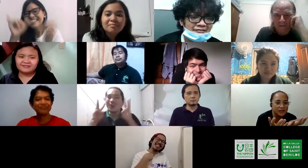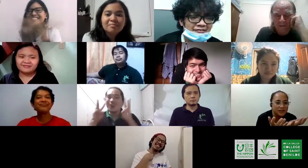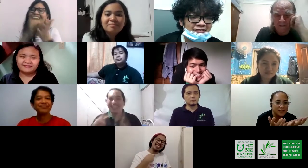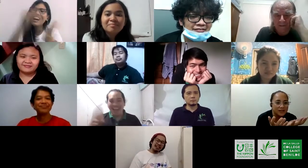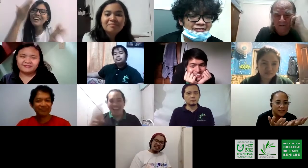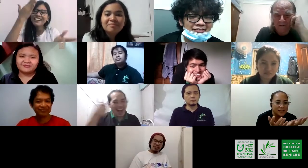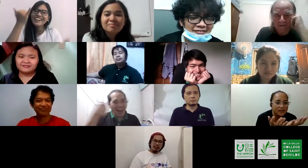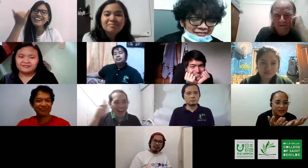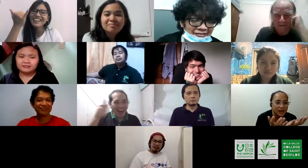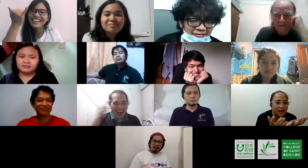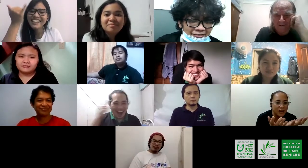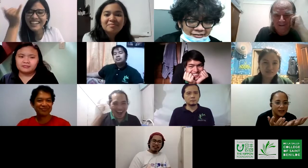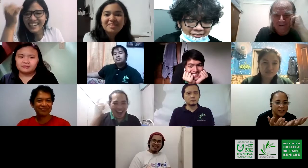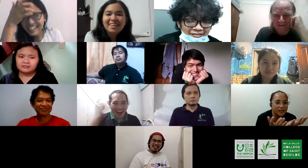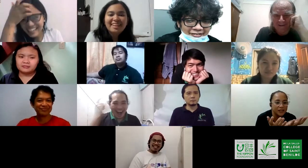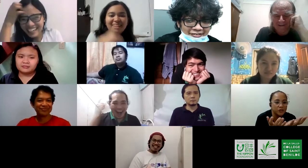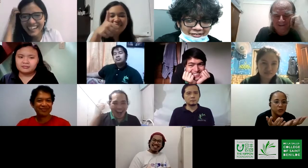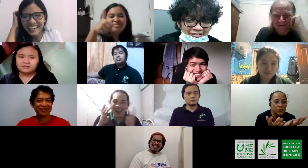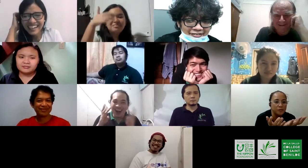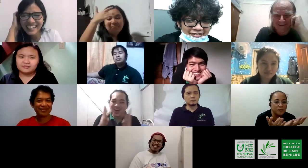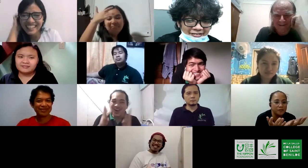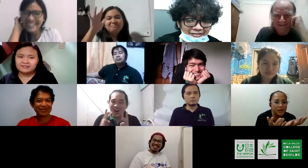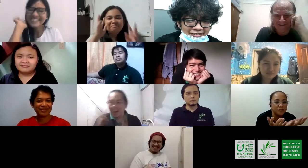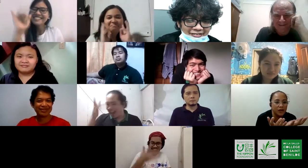it's all about years and